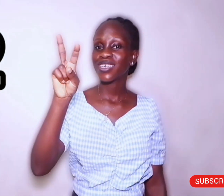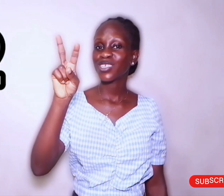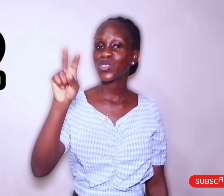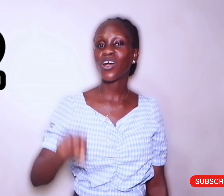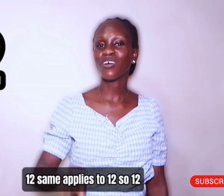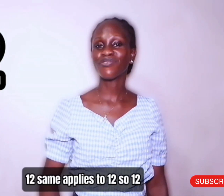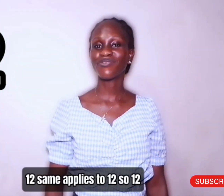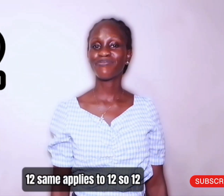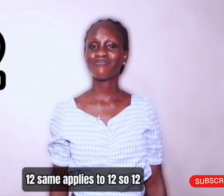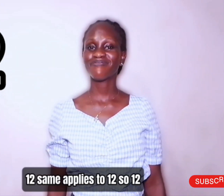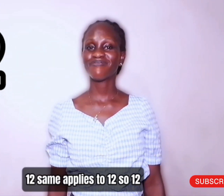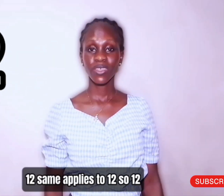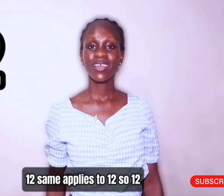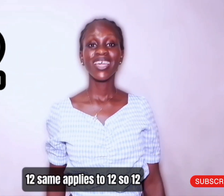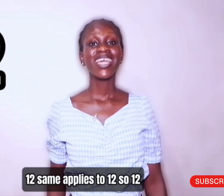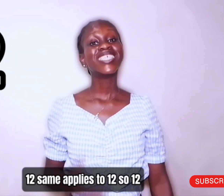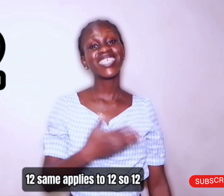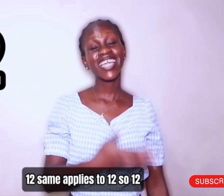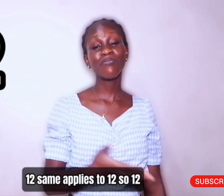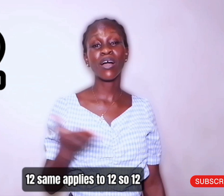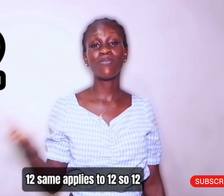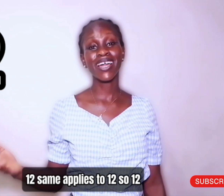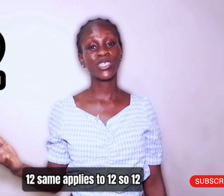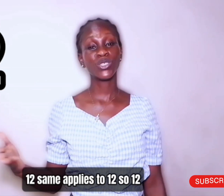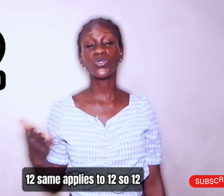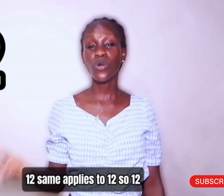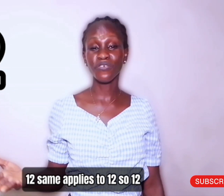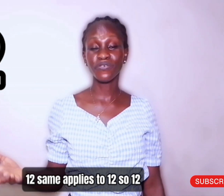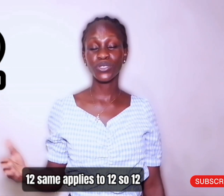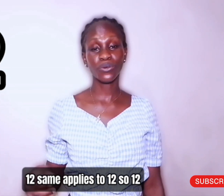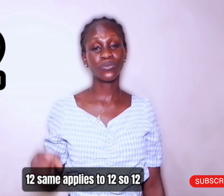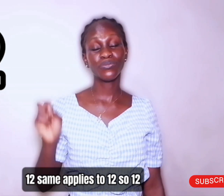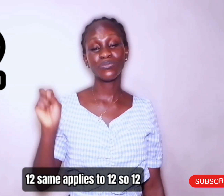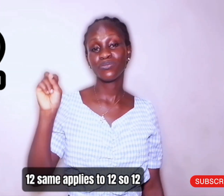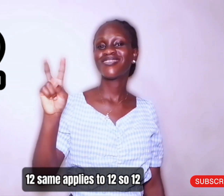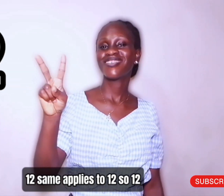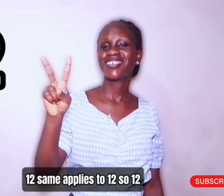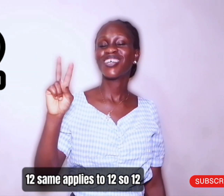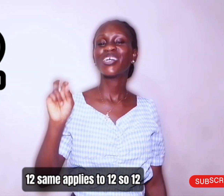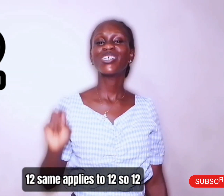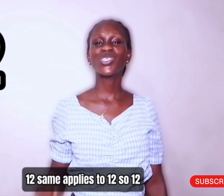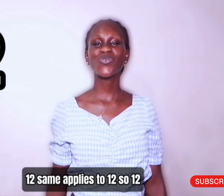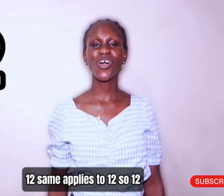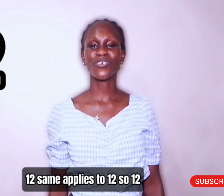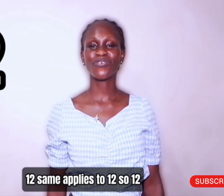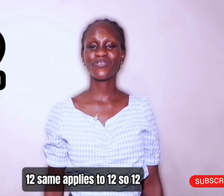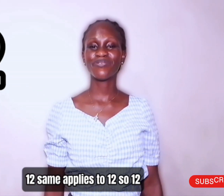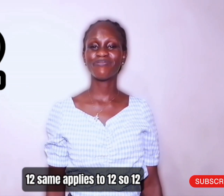12. Same applies to 12. So 12.